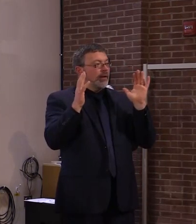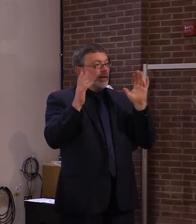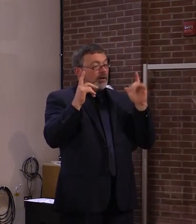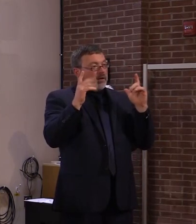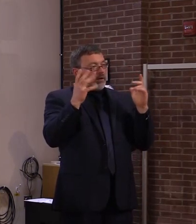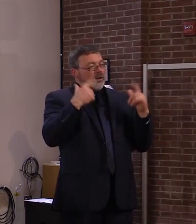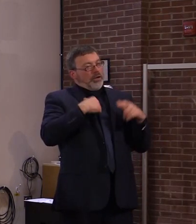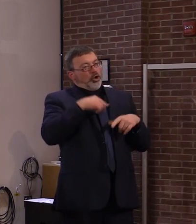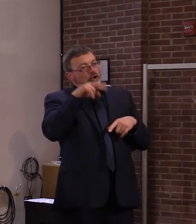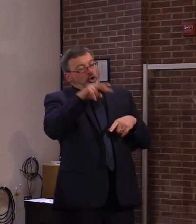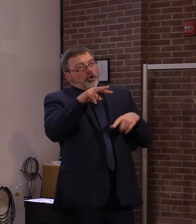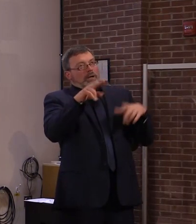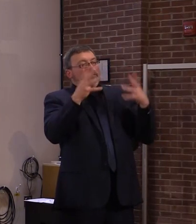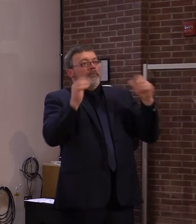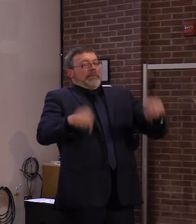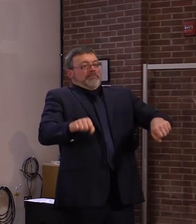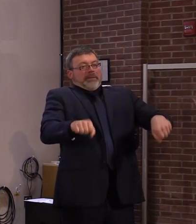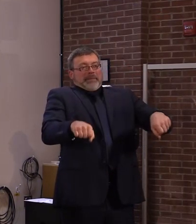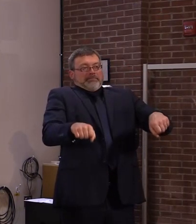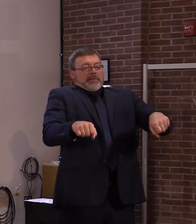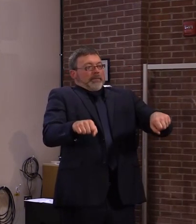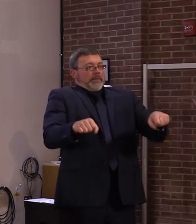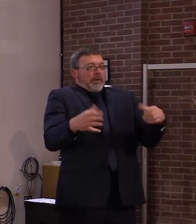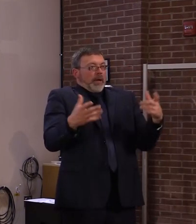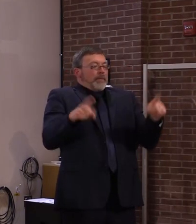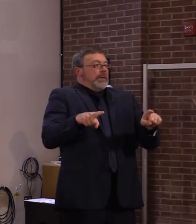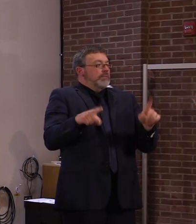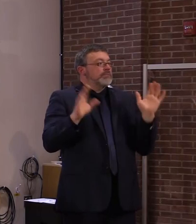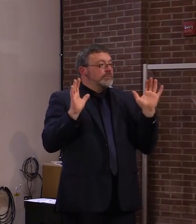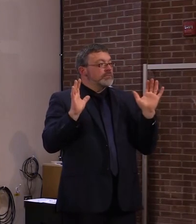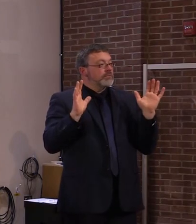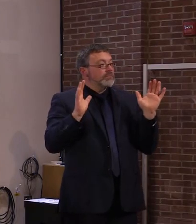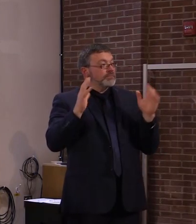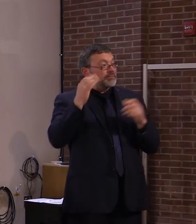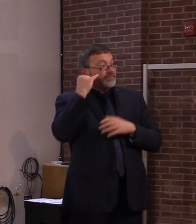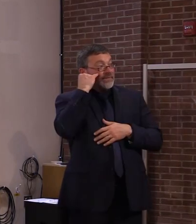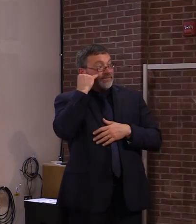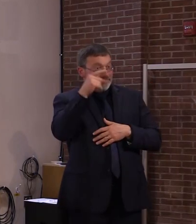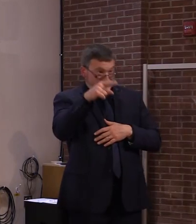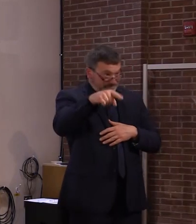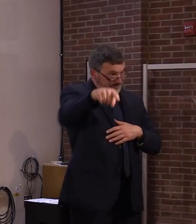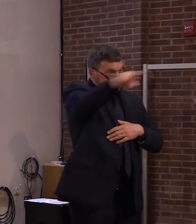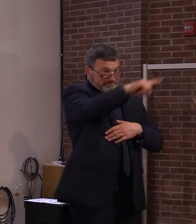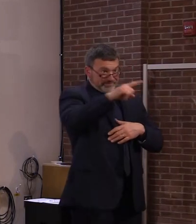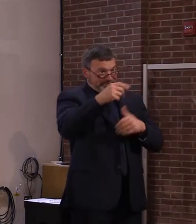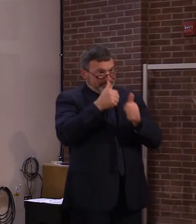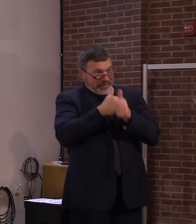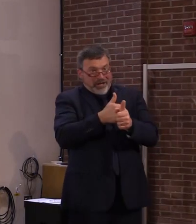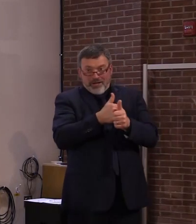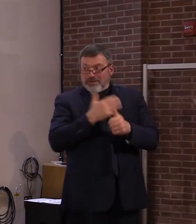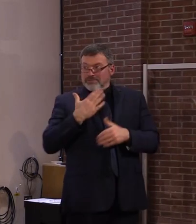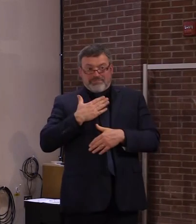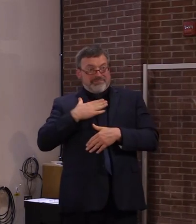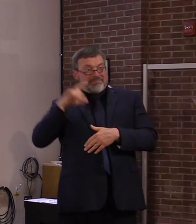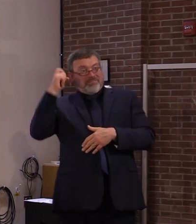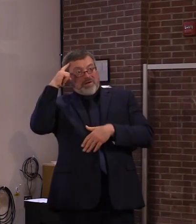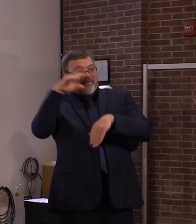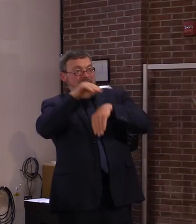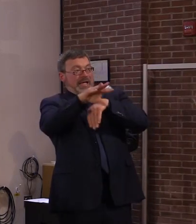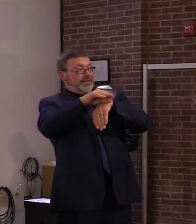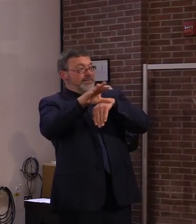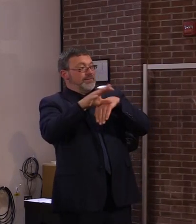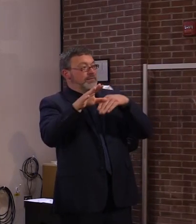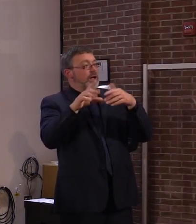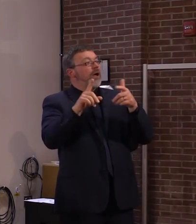whether there are mitigation measures in place or not. If people follow the guidance or follow the mitigation measures, then, you know, cases will be better than the